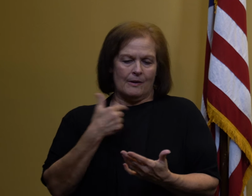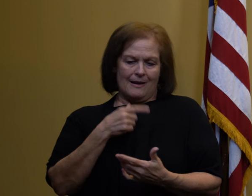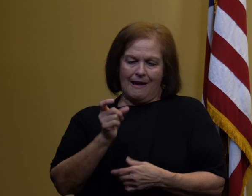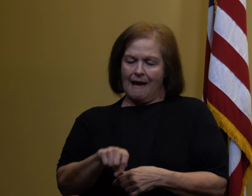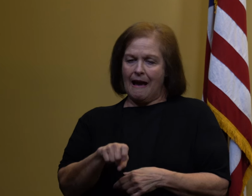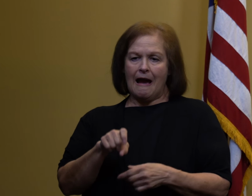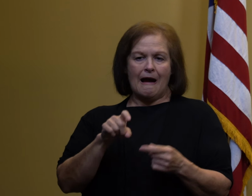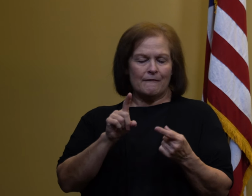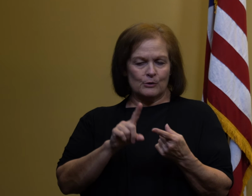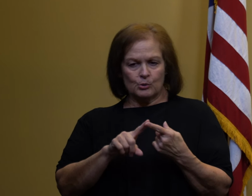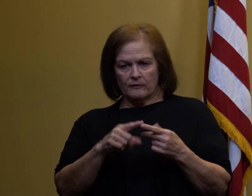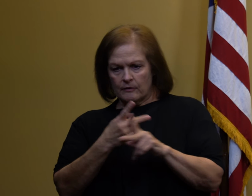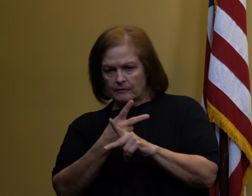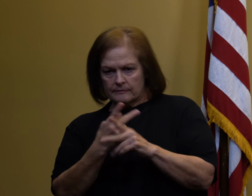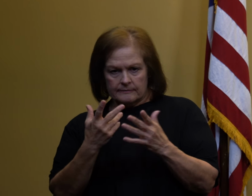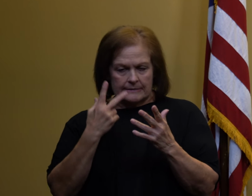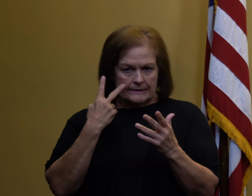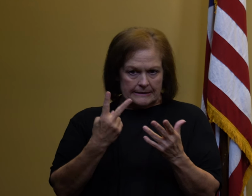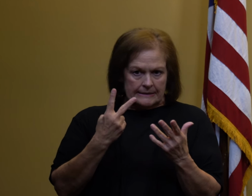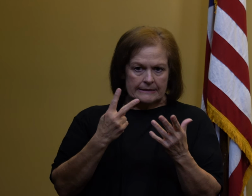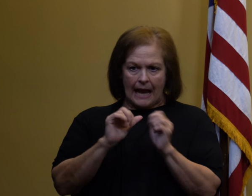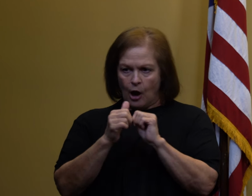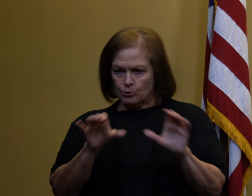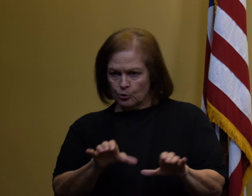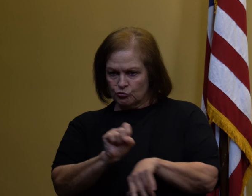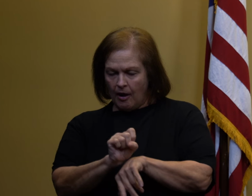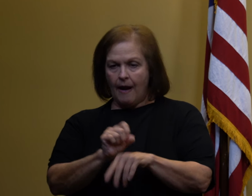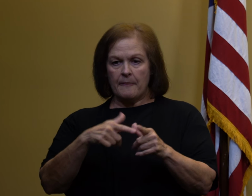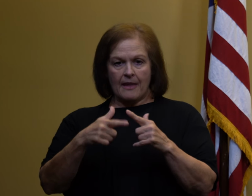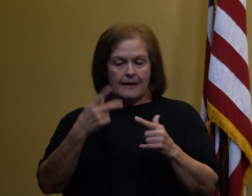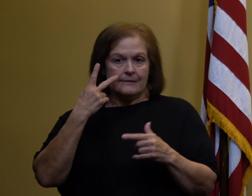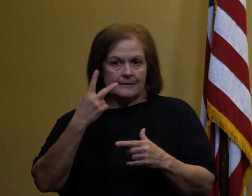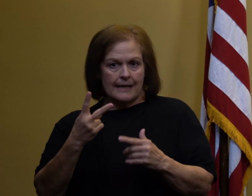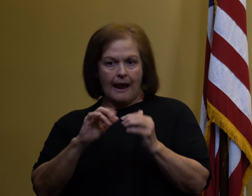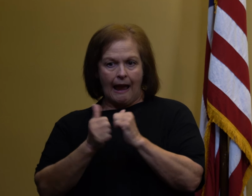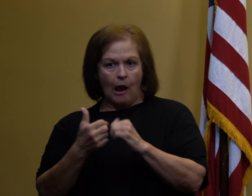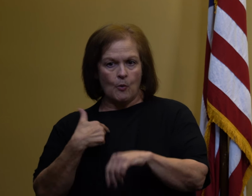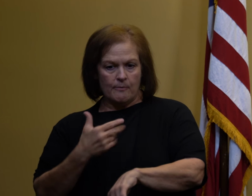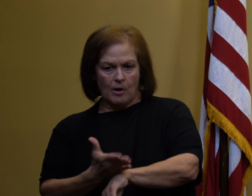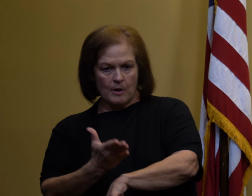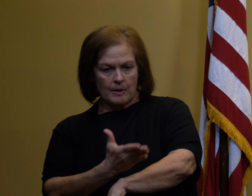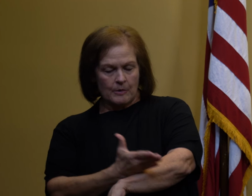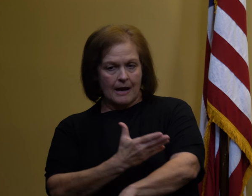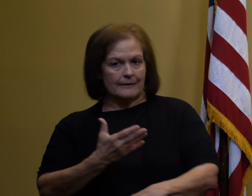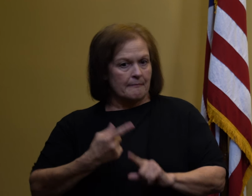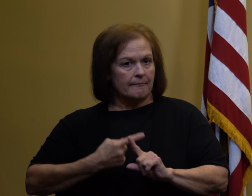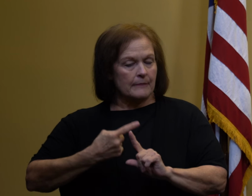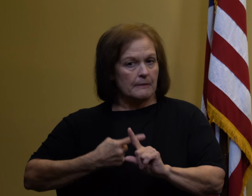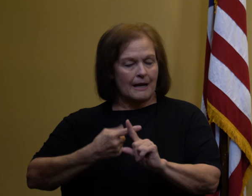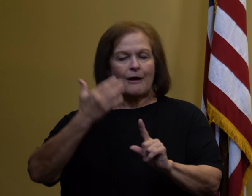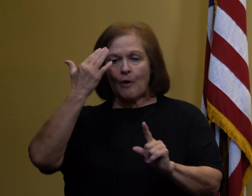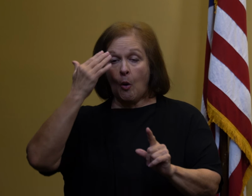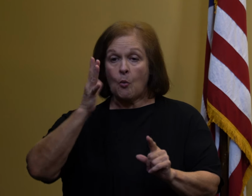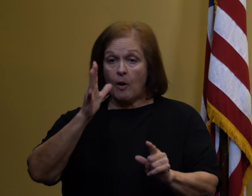in hope that we will see progress, from month to month. We know that it will not happen overnight,